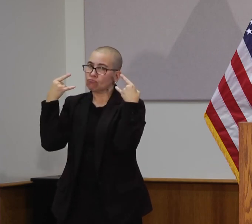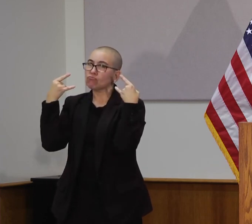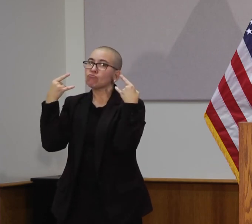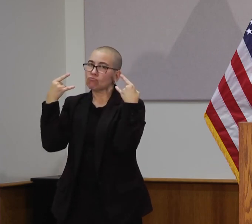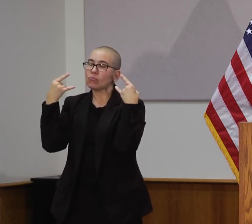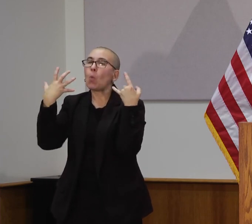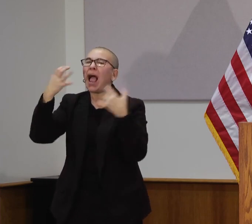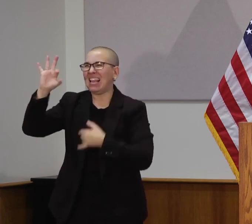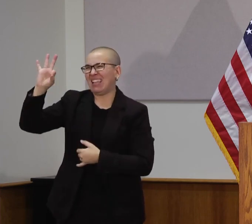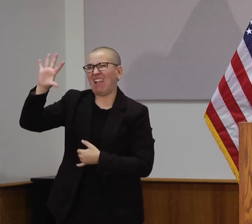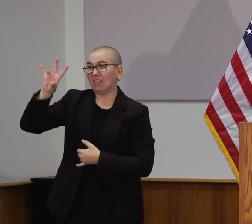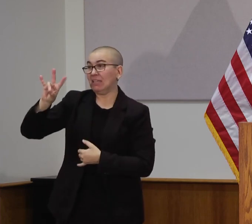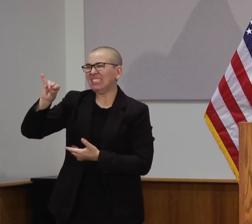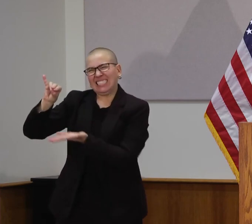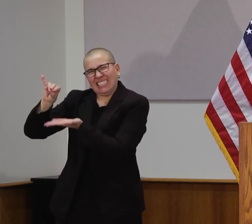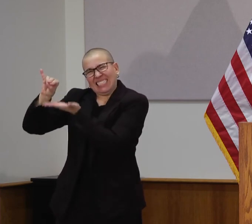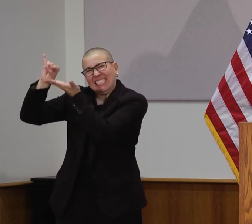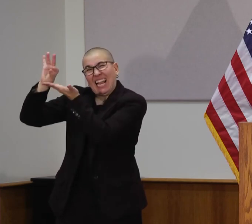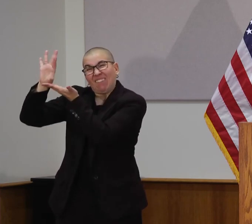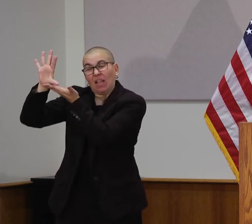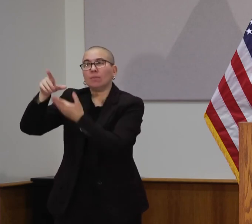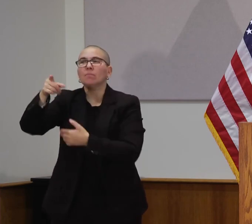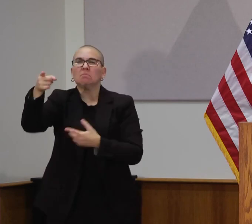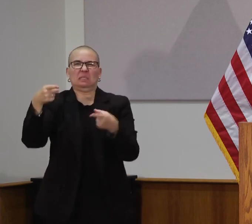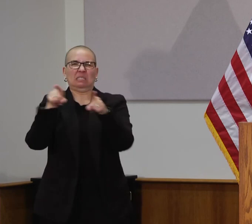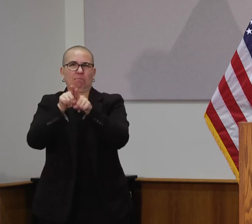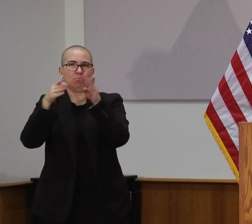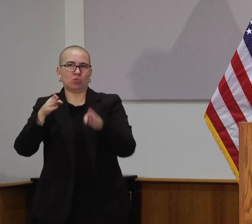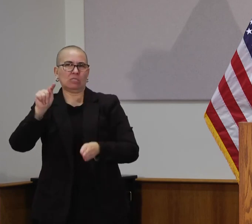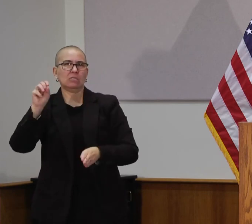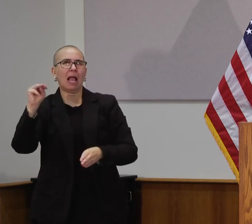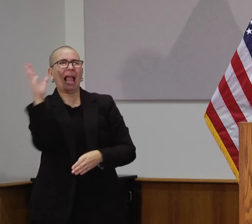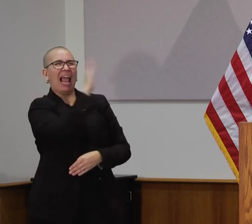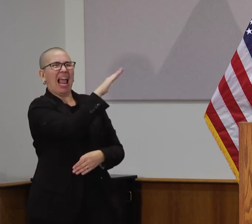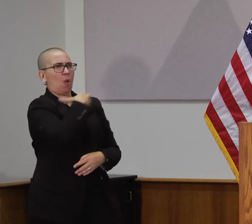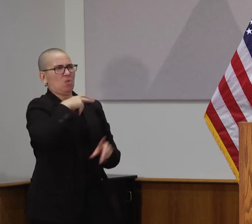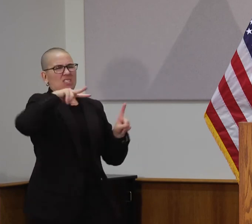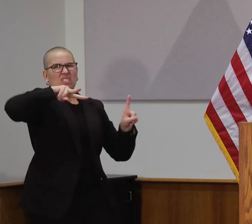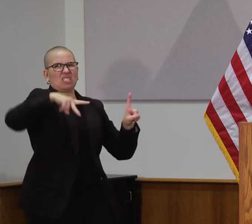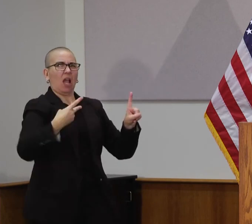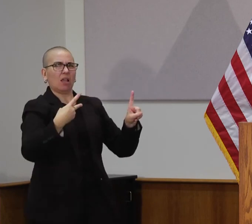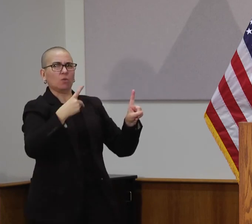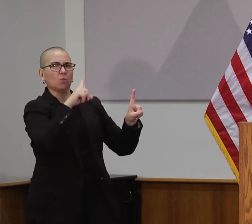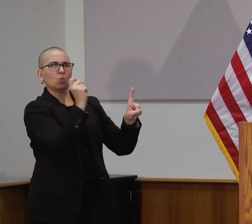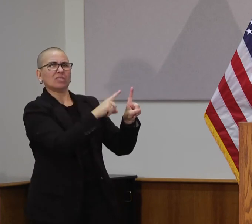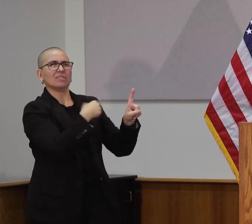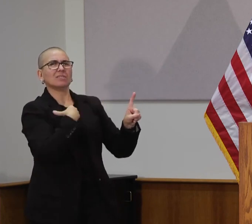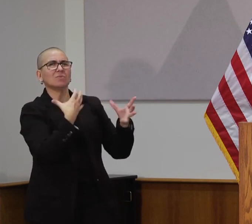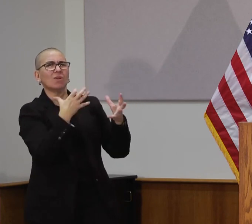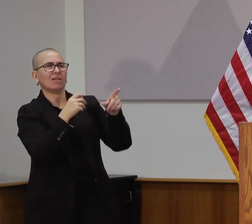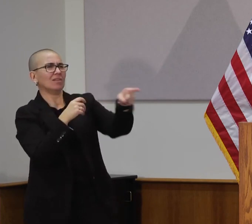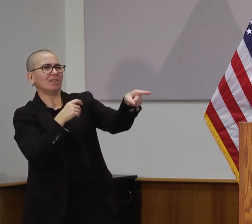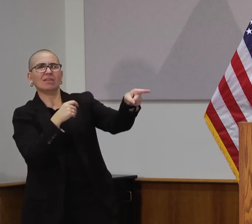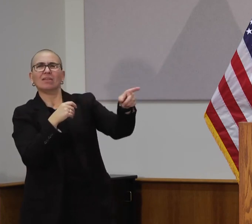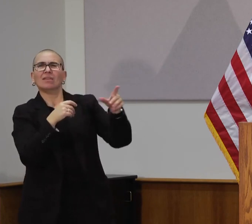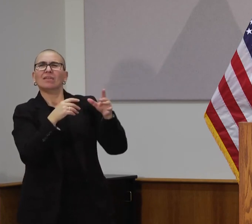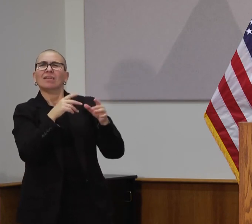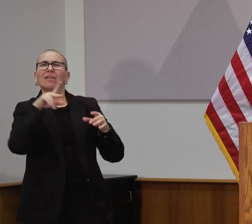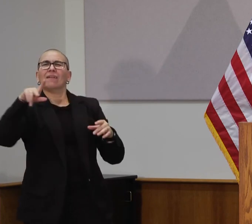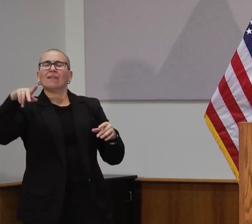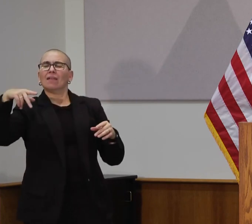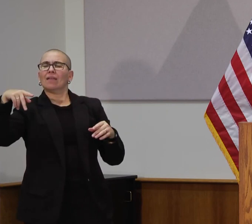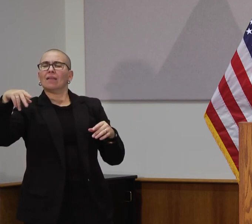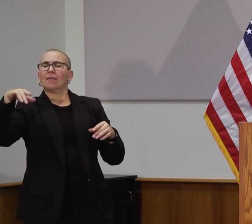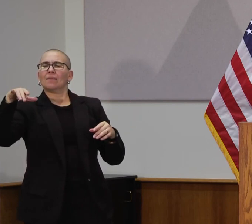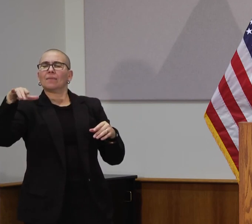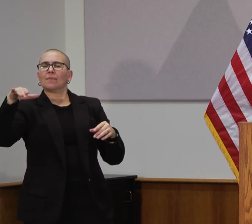to. From Esme Murphy, there's fewer of us here, so Sure, I'll sure. get some questions. She asks, were there reports that any of you